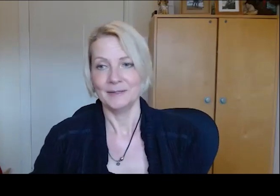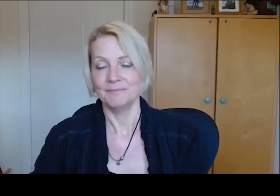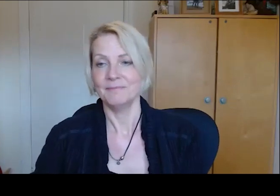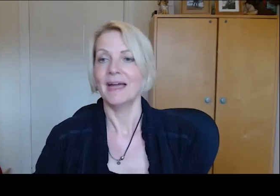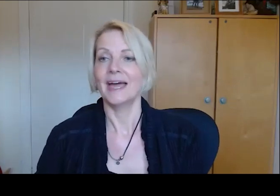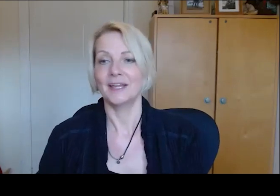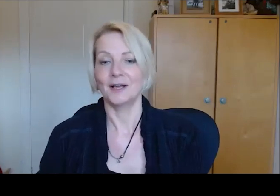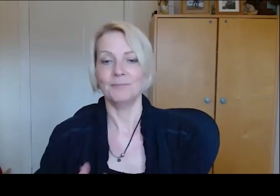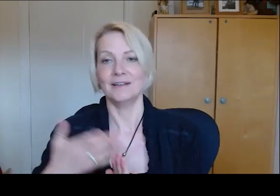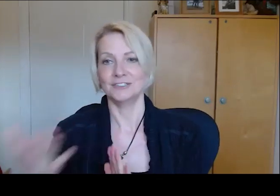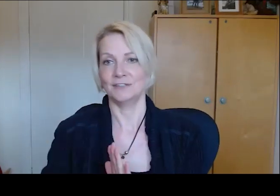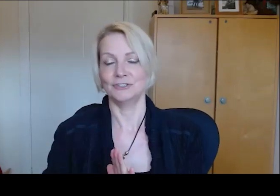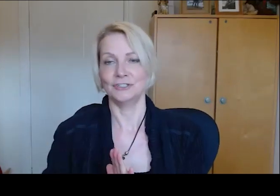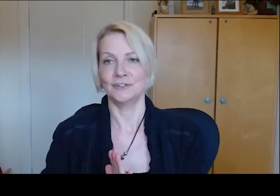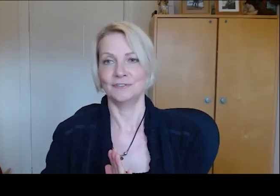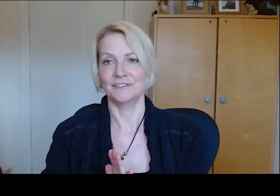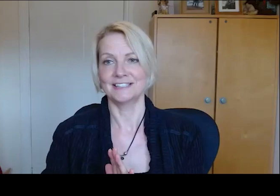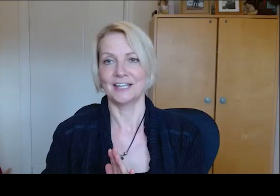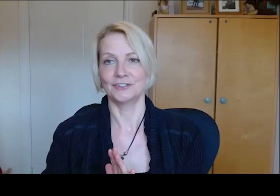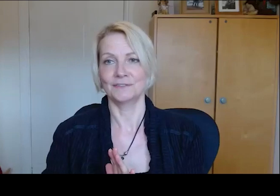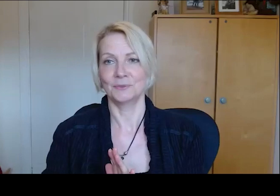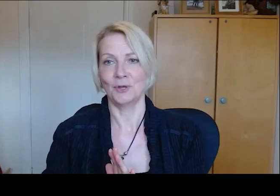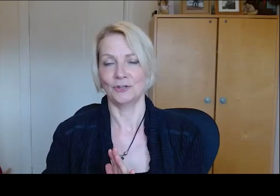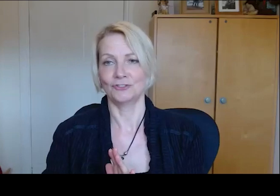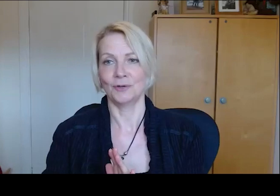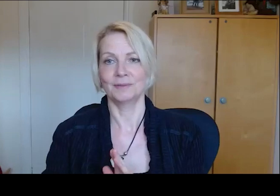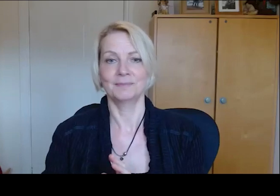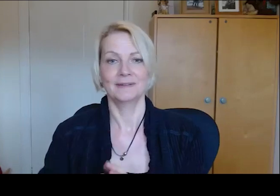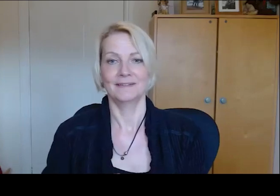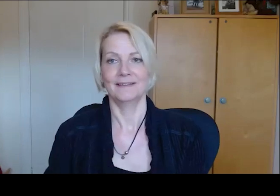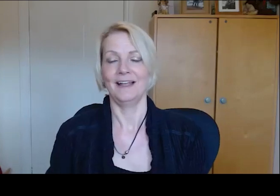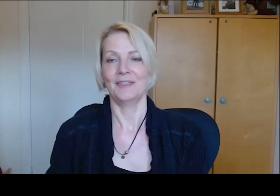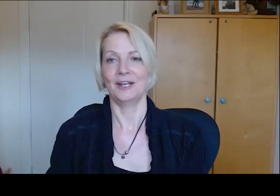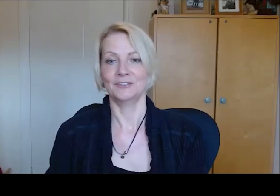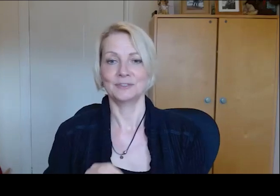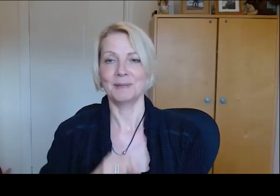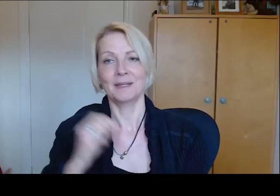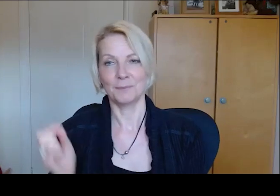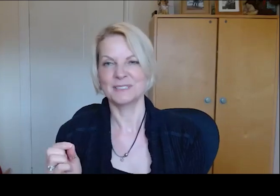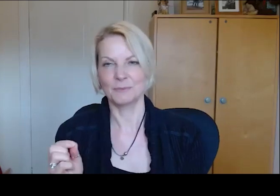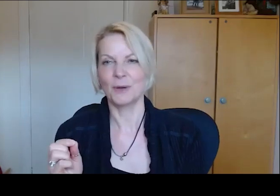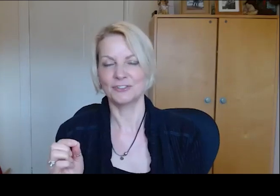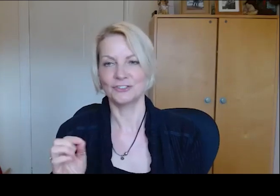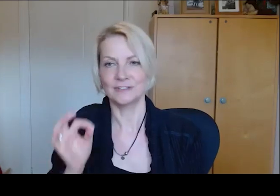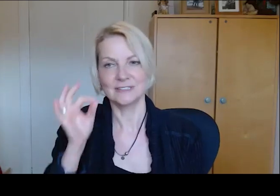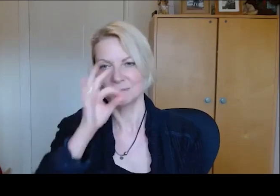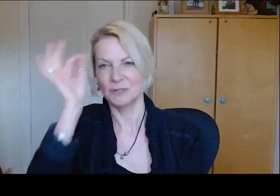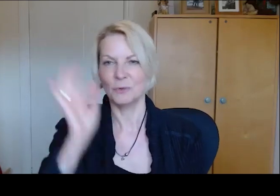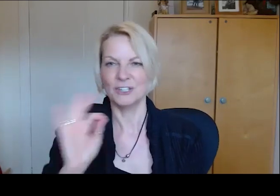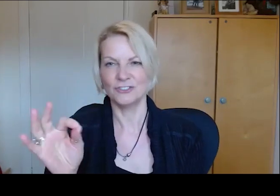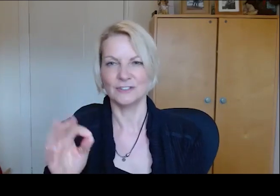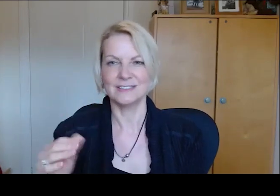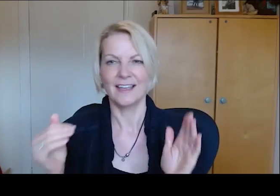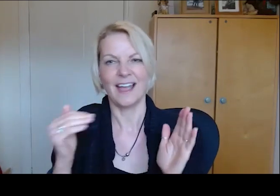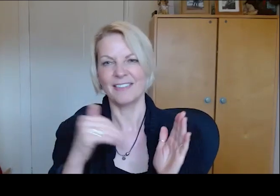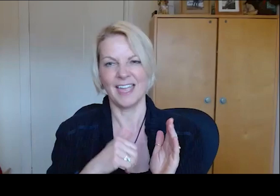and I'll pass over to you for this section of the workshop. And then I'll just pick up with some questions at the